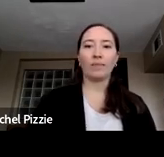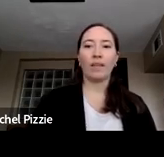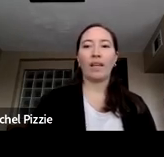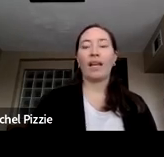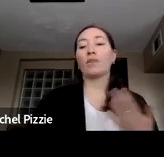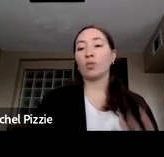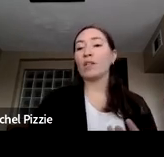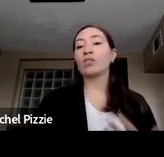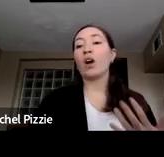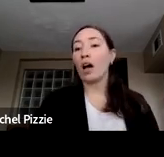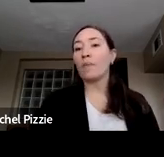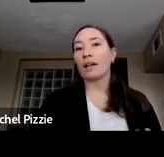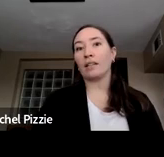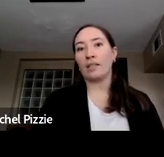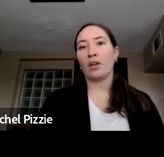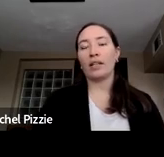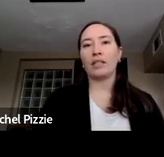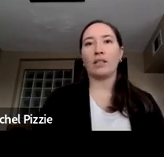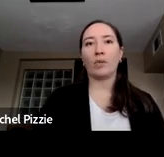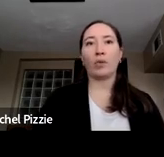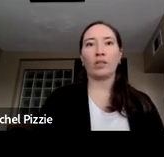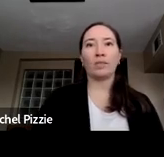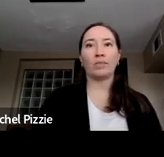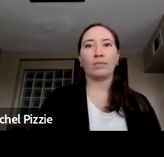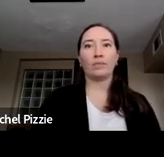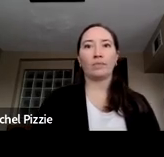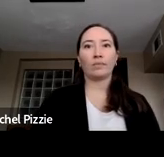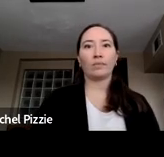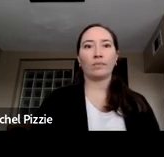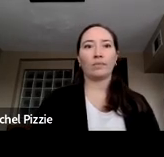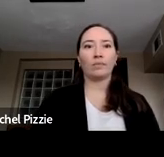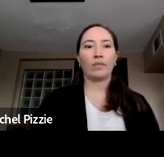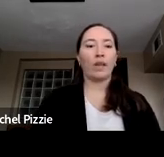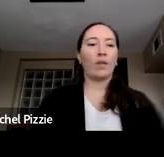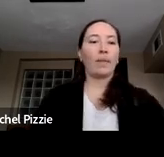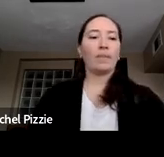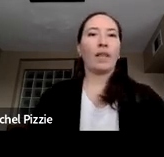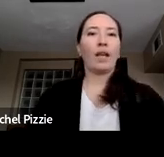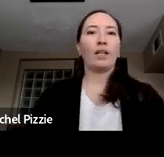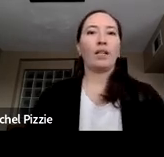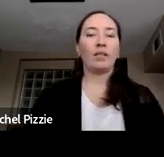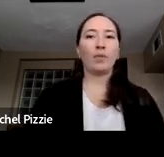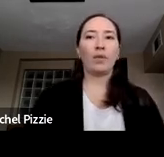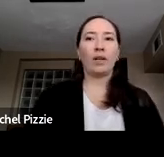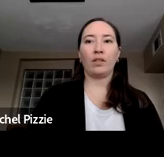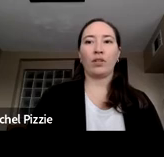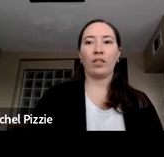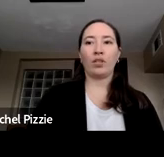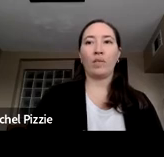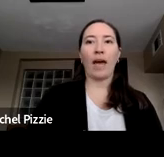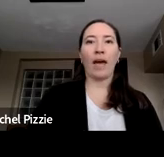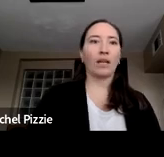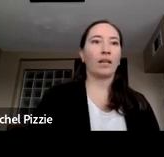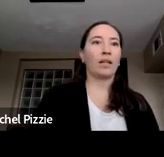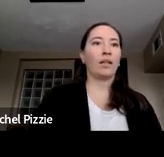Okay. And the responses are automatically summarized in these reports. Okay. So at this point, I'm going to